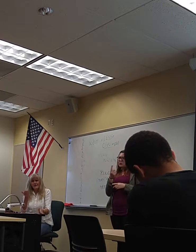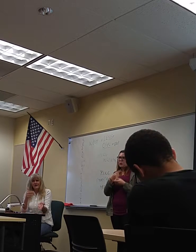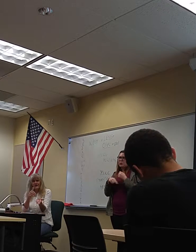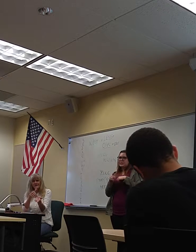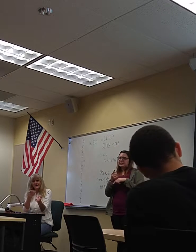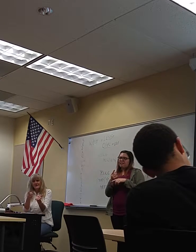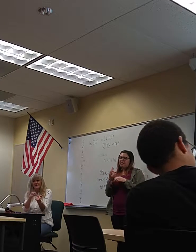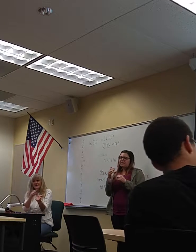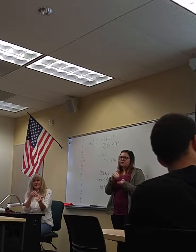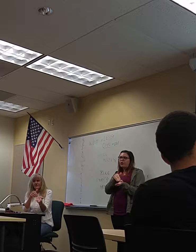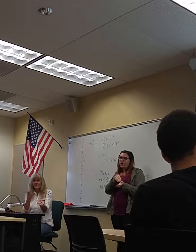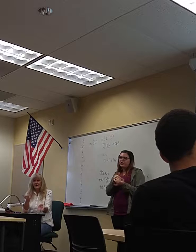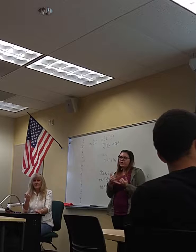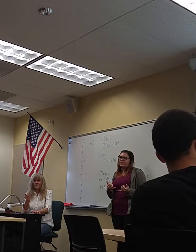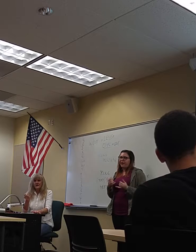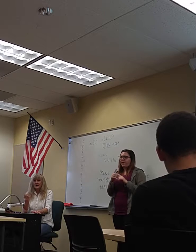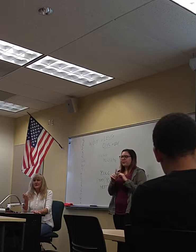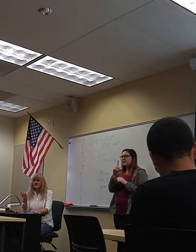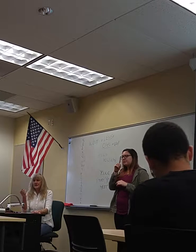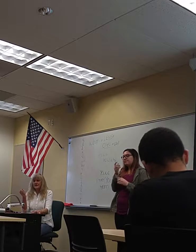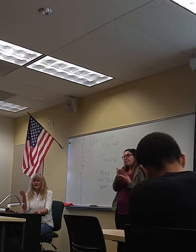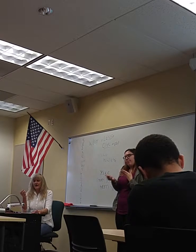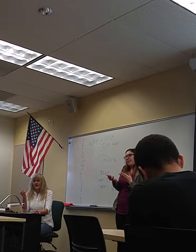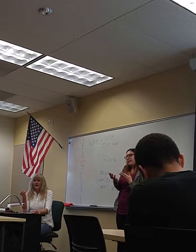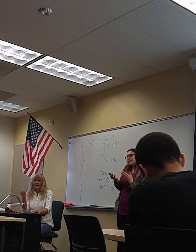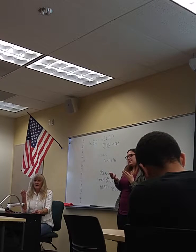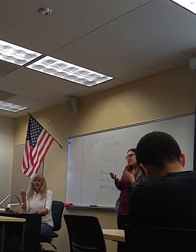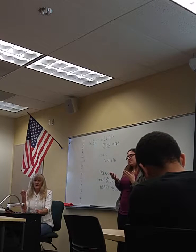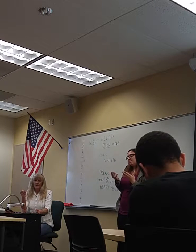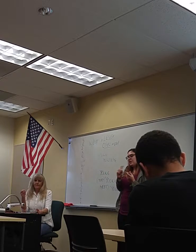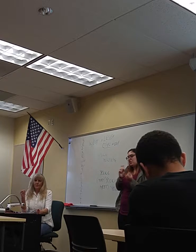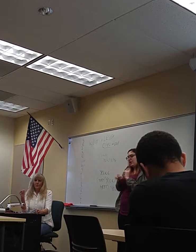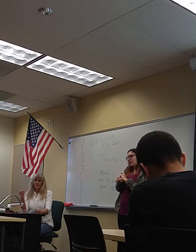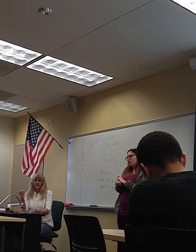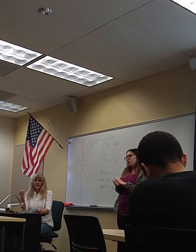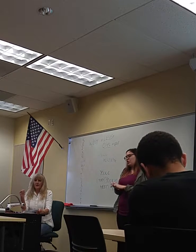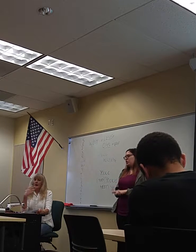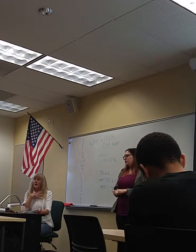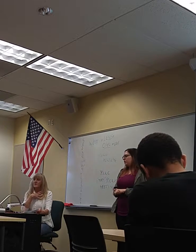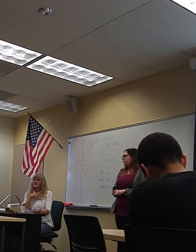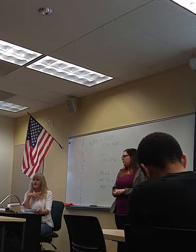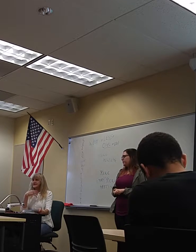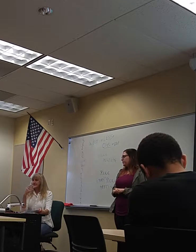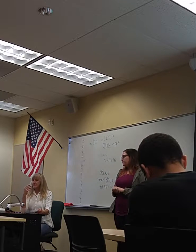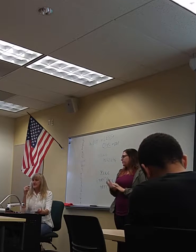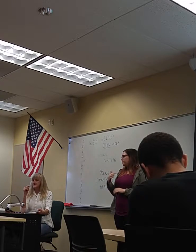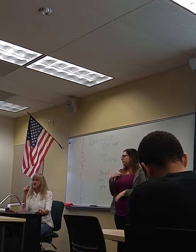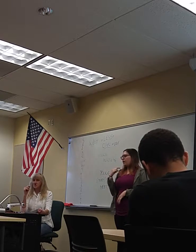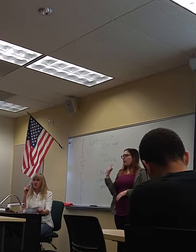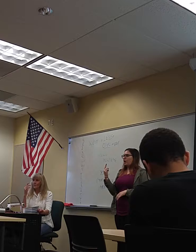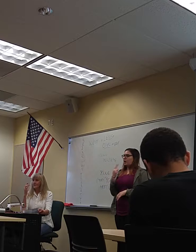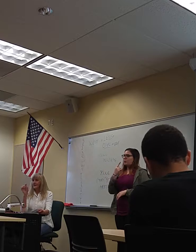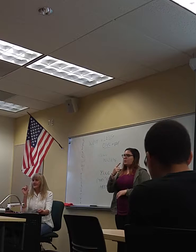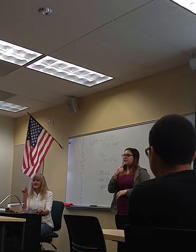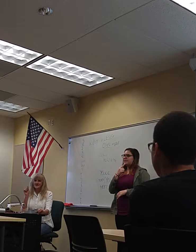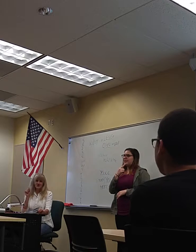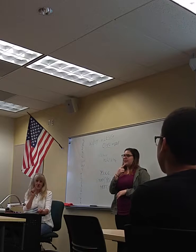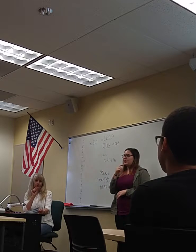really? Because things change. It's kind of like, I always say schedule. I say